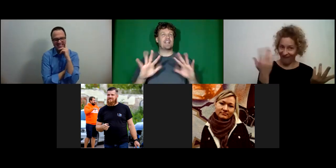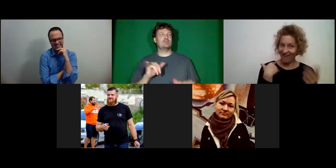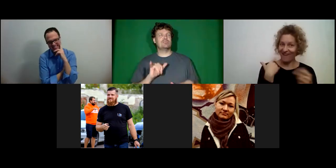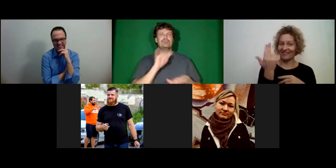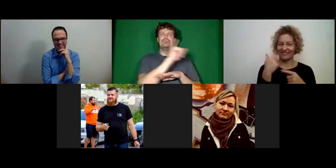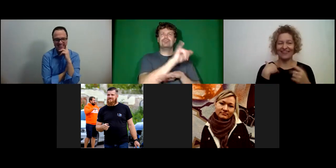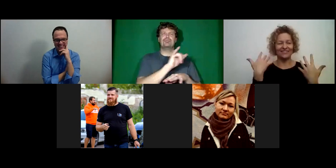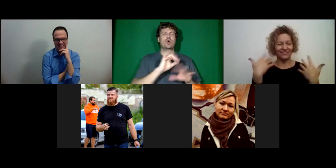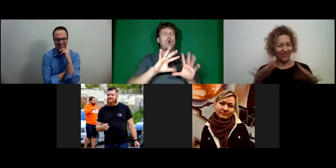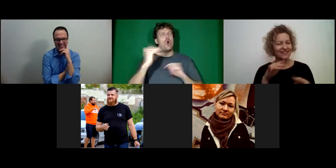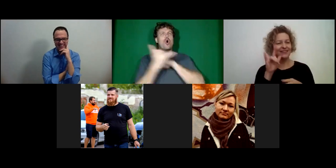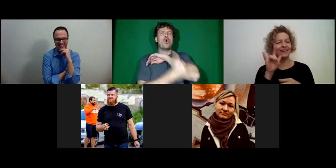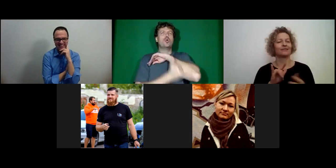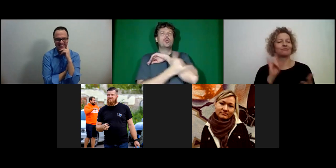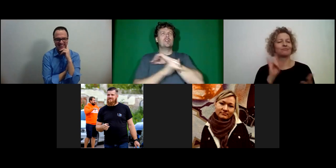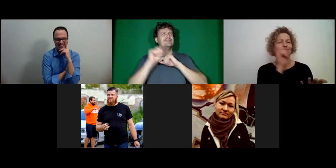in local deaf communities?